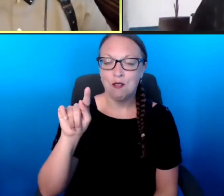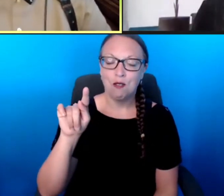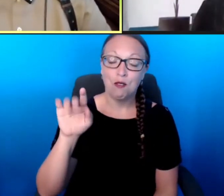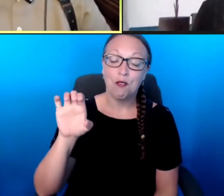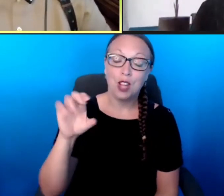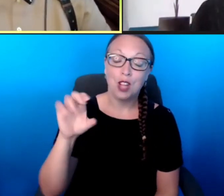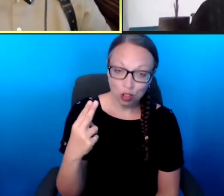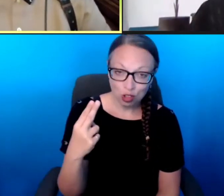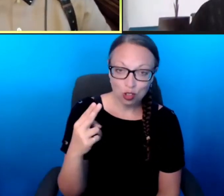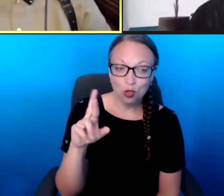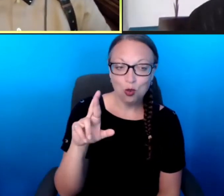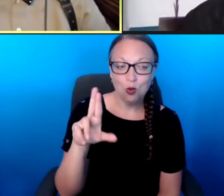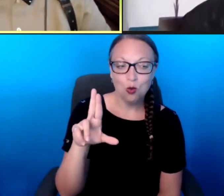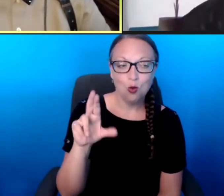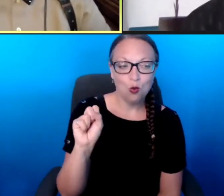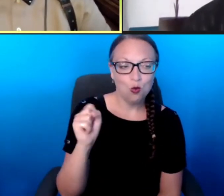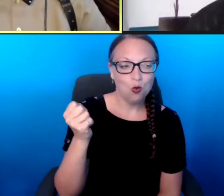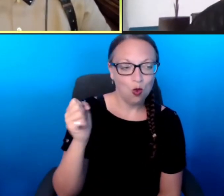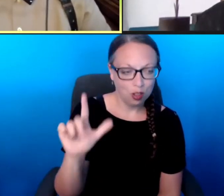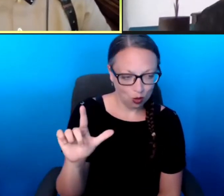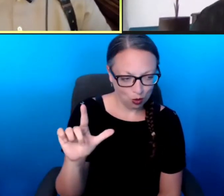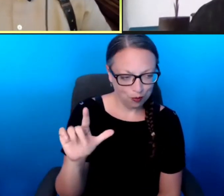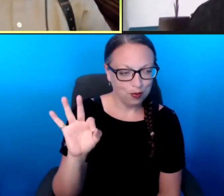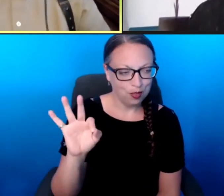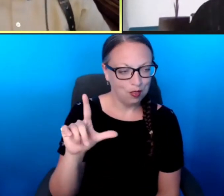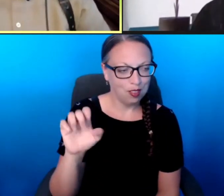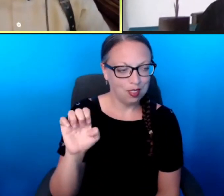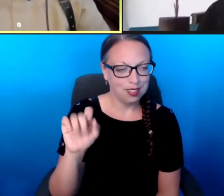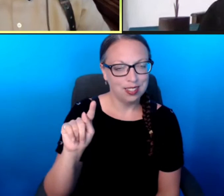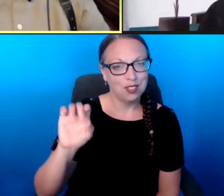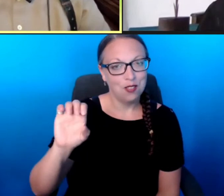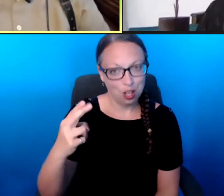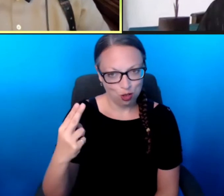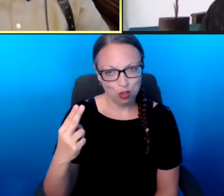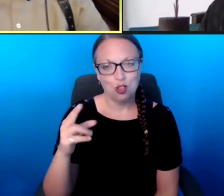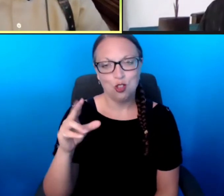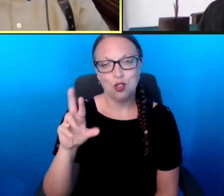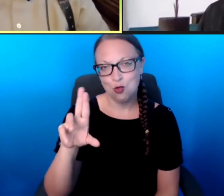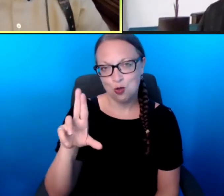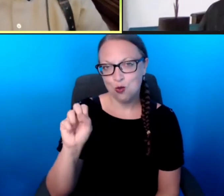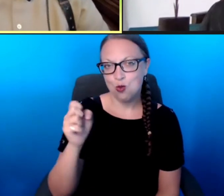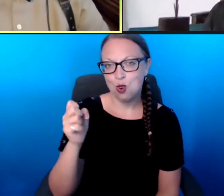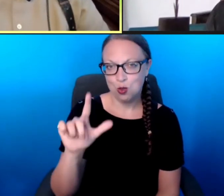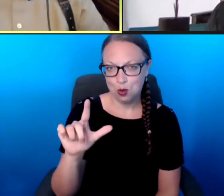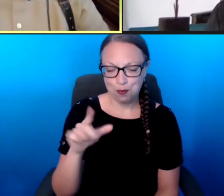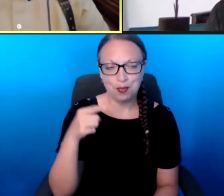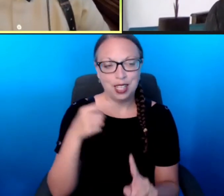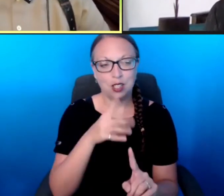talk about his life and its many phases. But father and fatherlessness, may we all